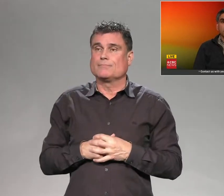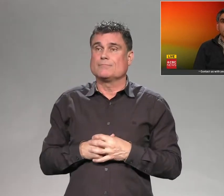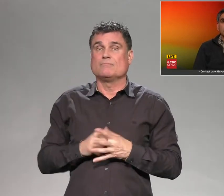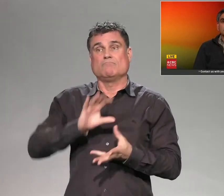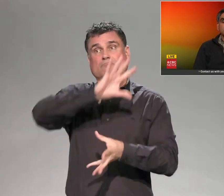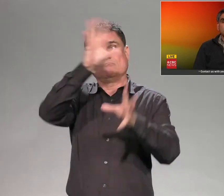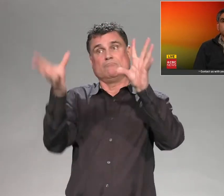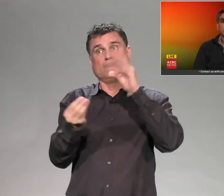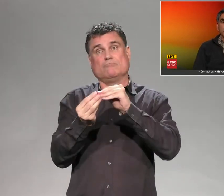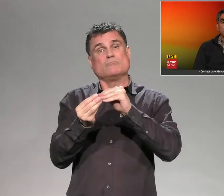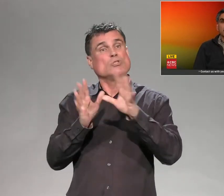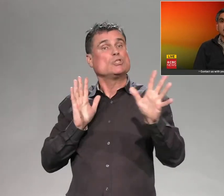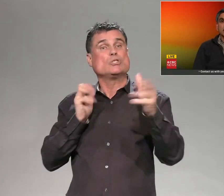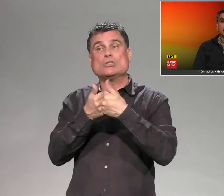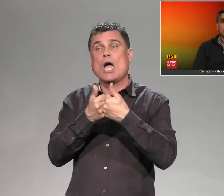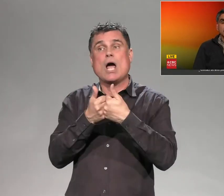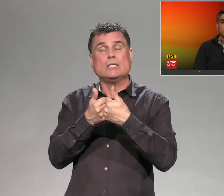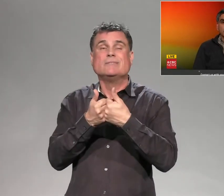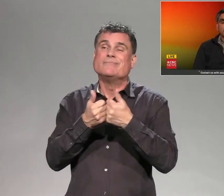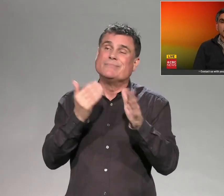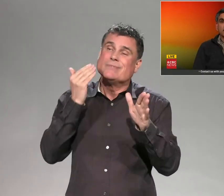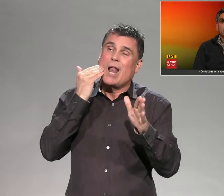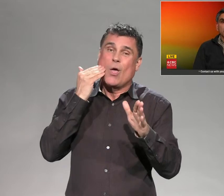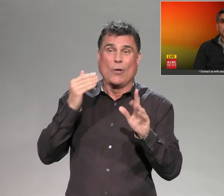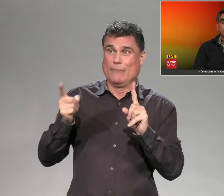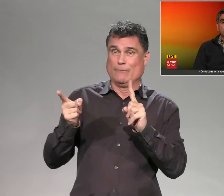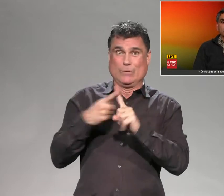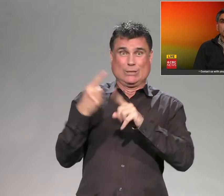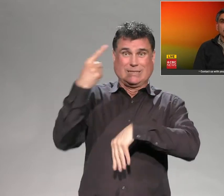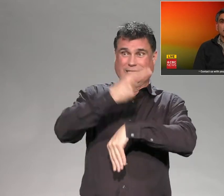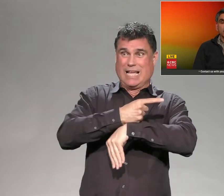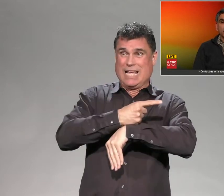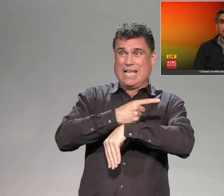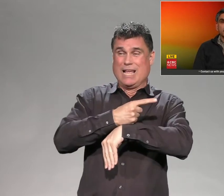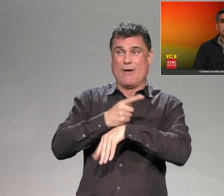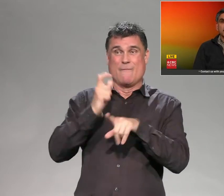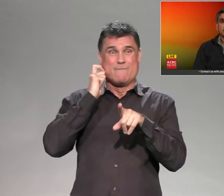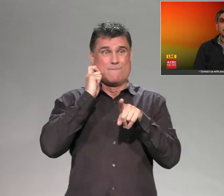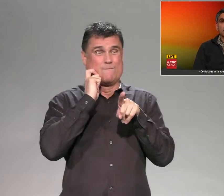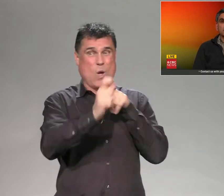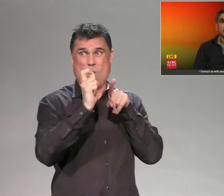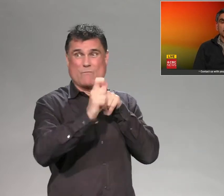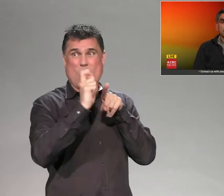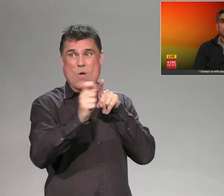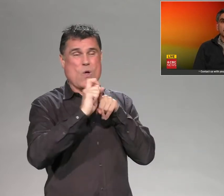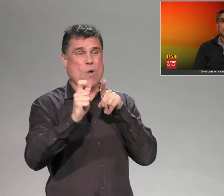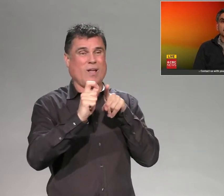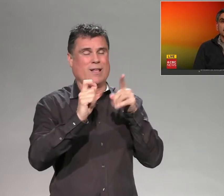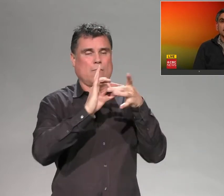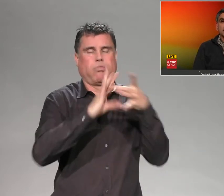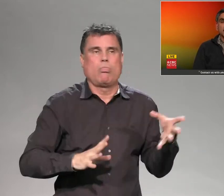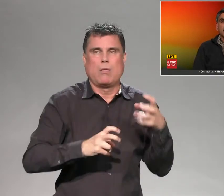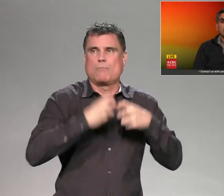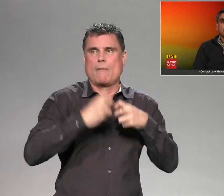know that the phone lines did not work out. You know, it was a private provider who owned up and said that they could have done a lot